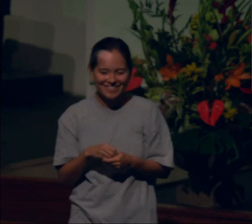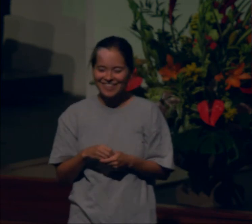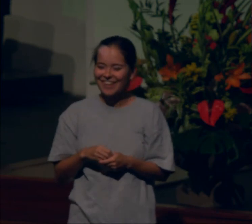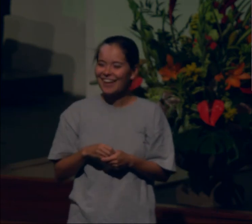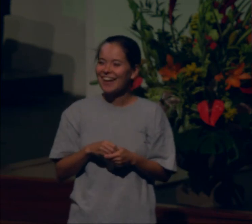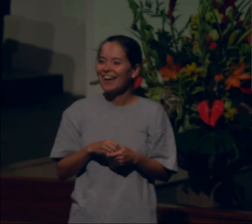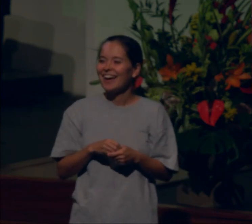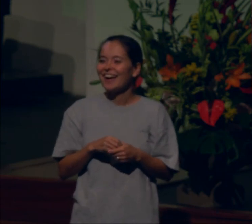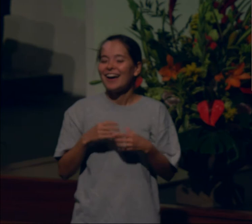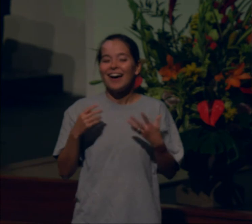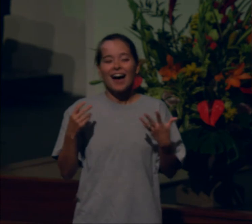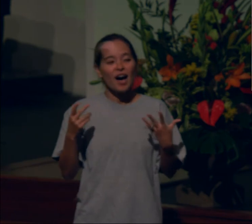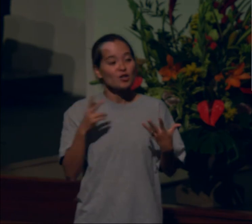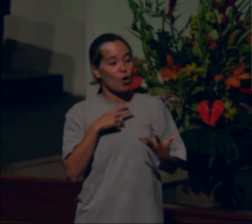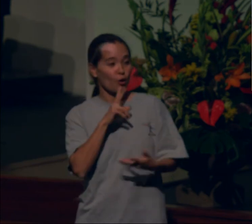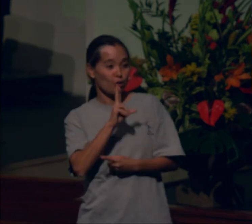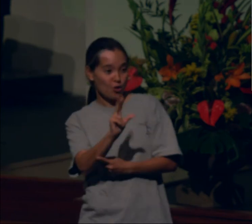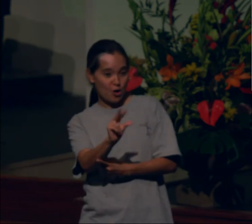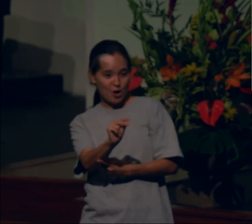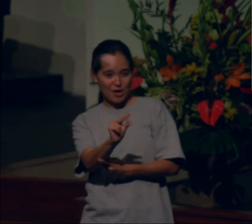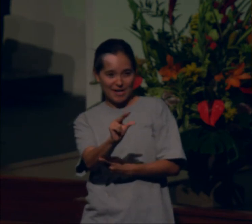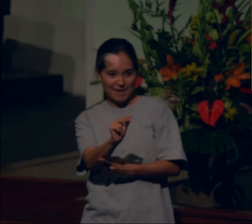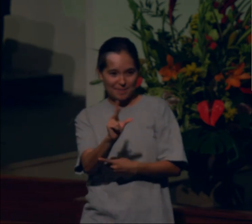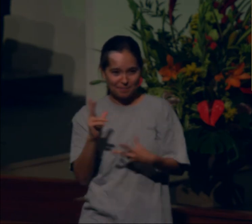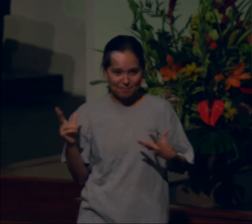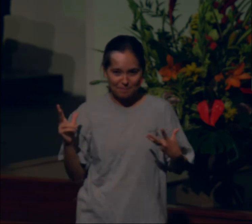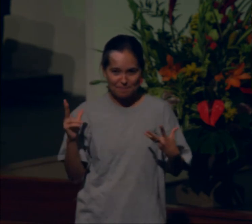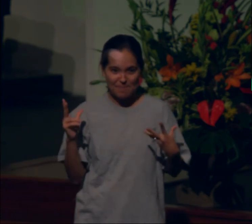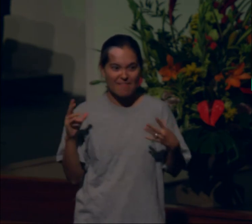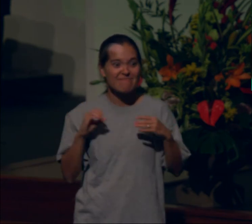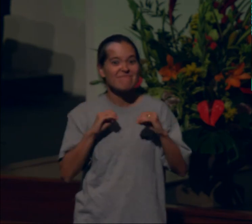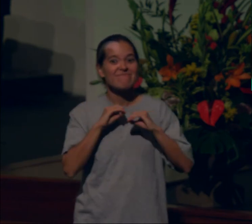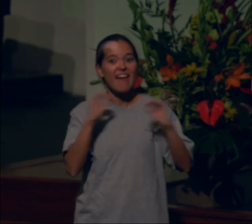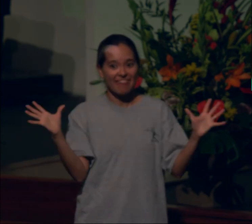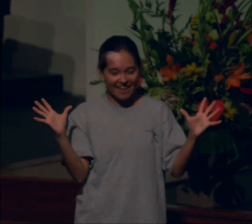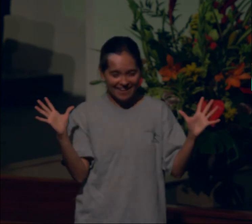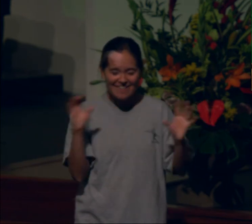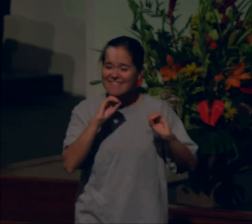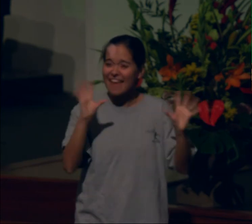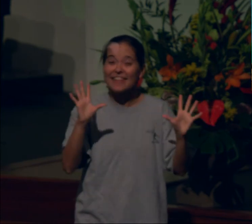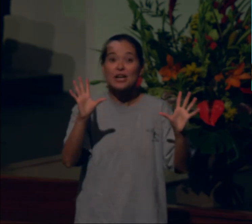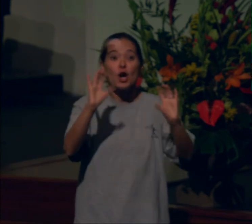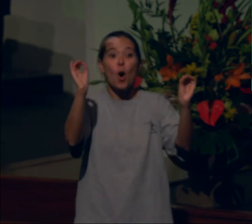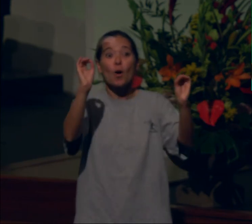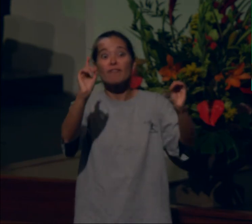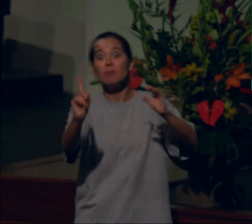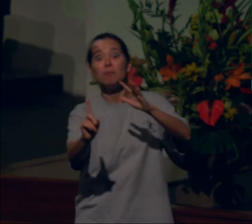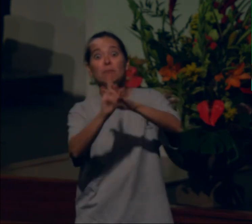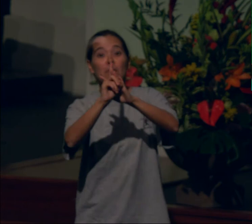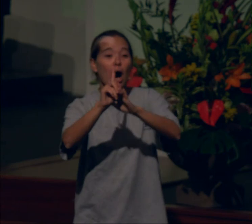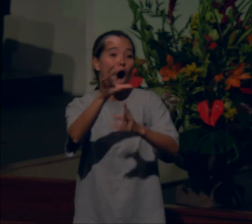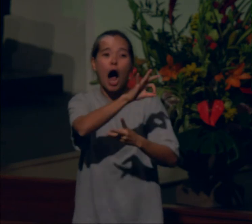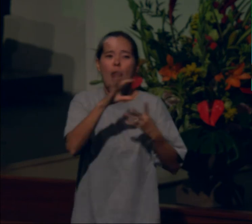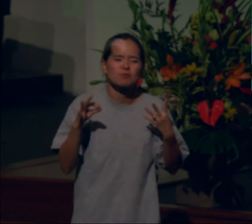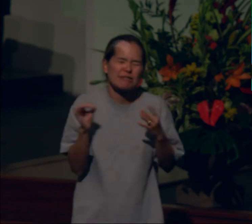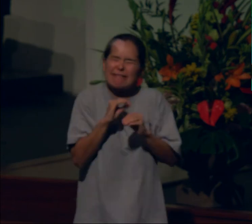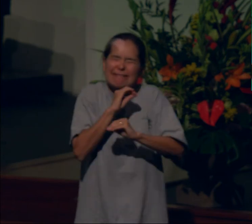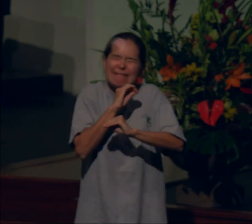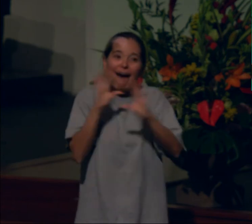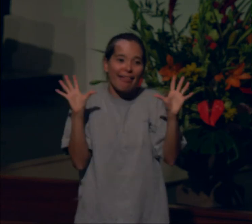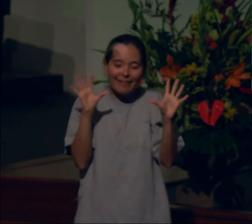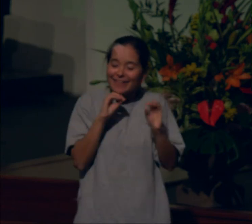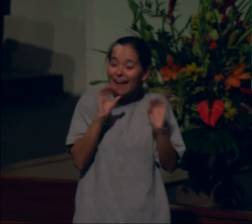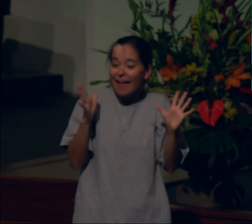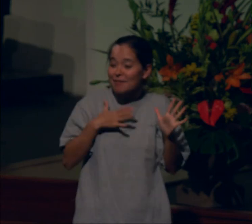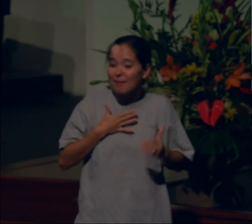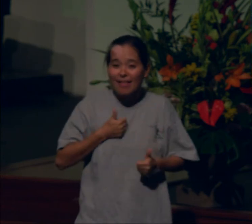so I hit 30 years old. Nothing. Not even a perspective. Not even potential in